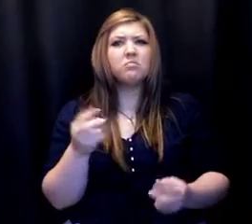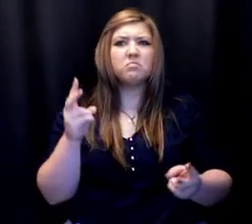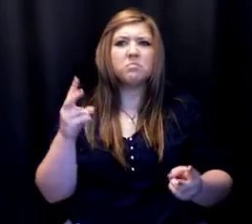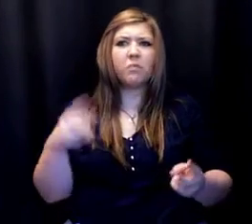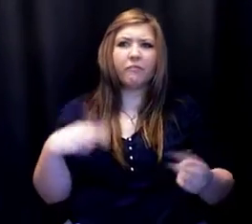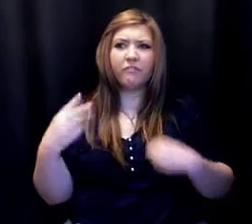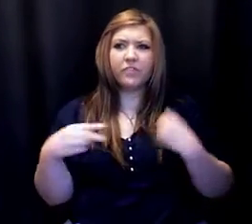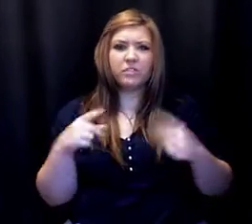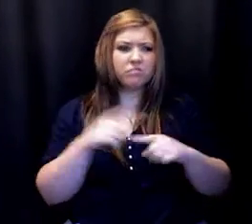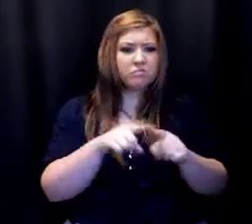see.